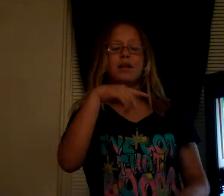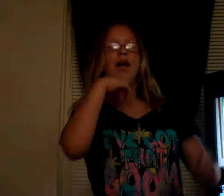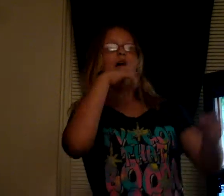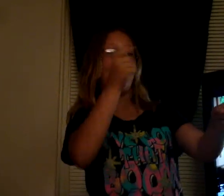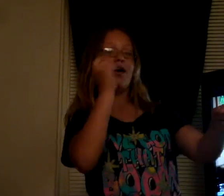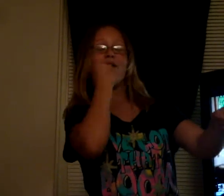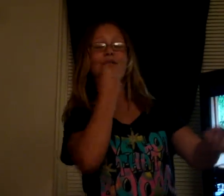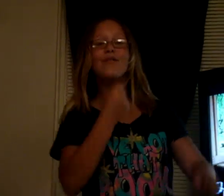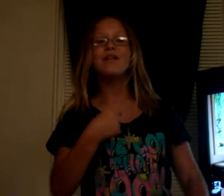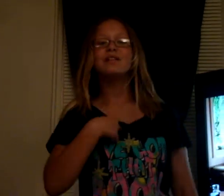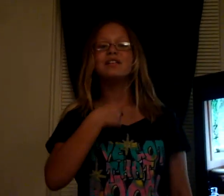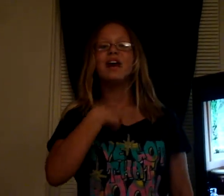Mmm. Mmm. There.